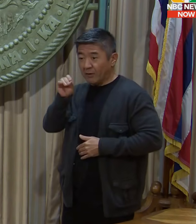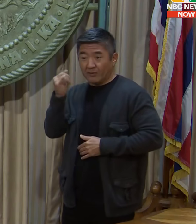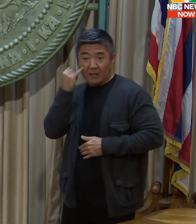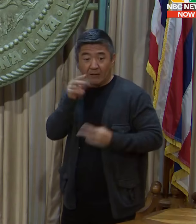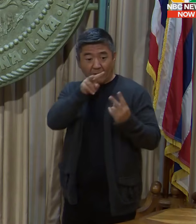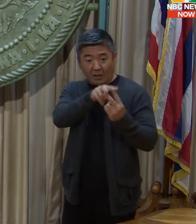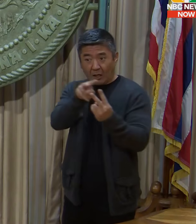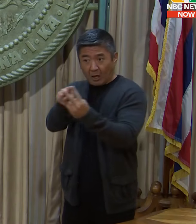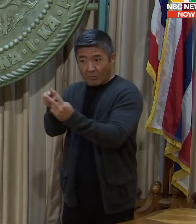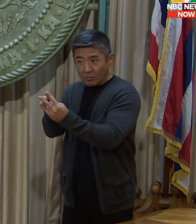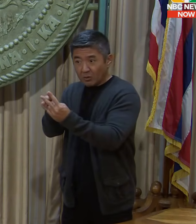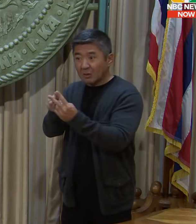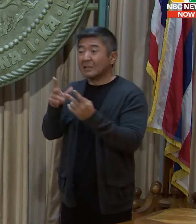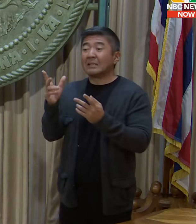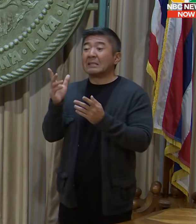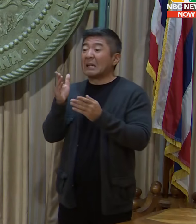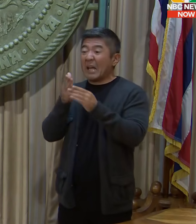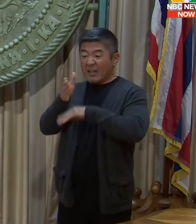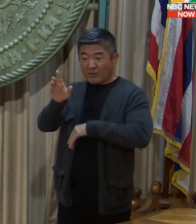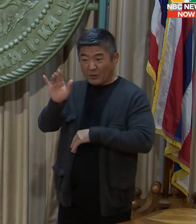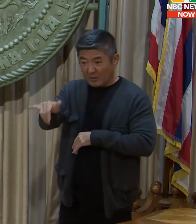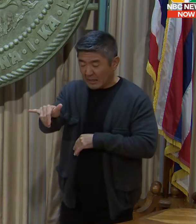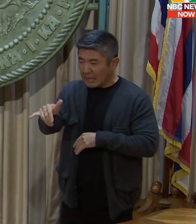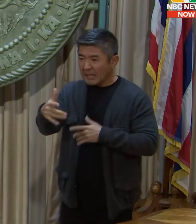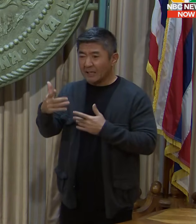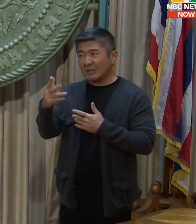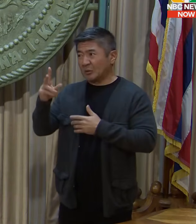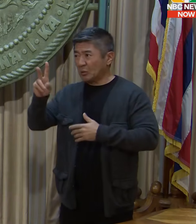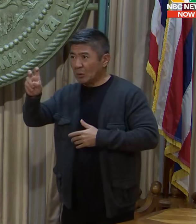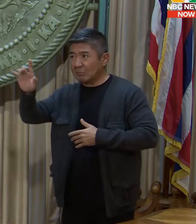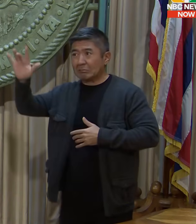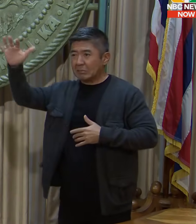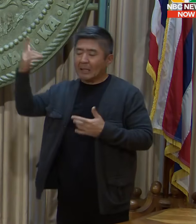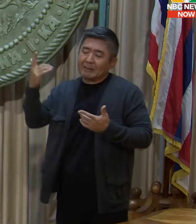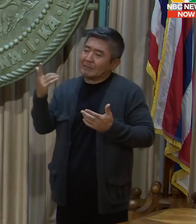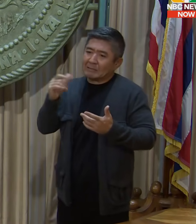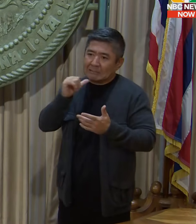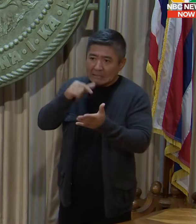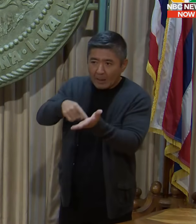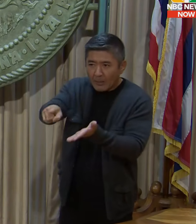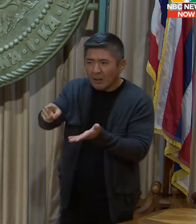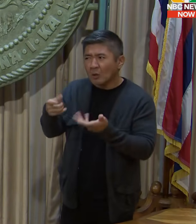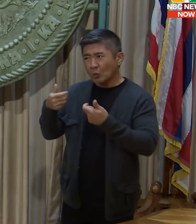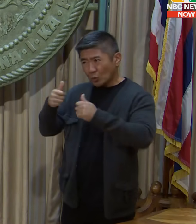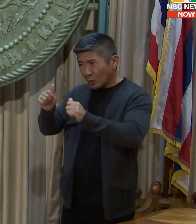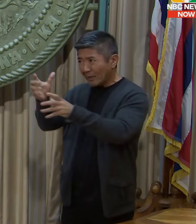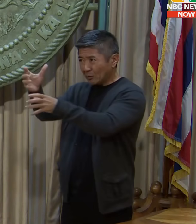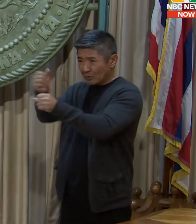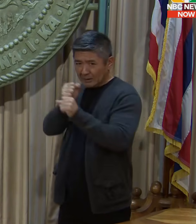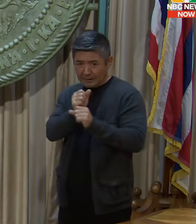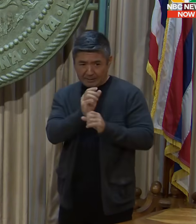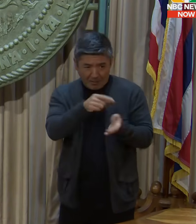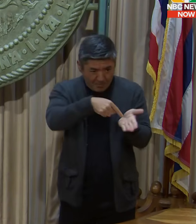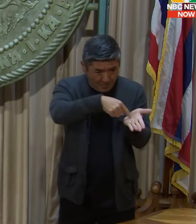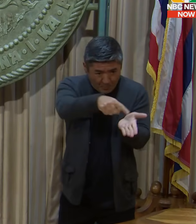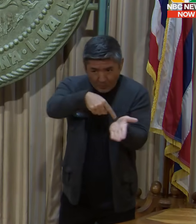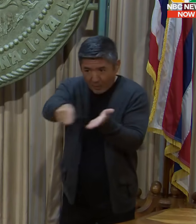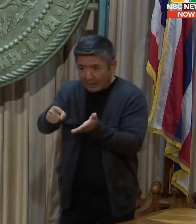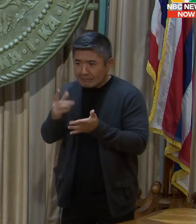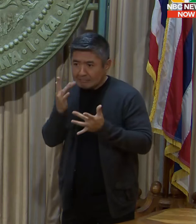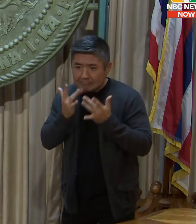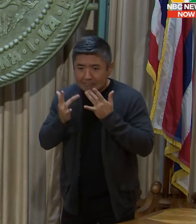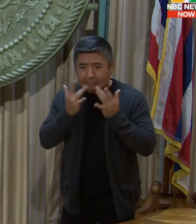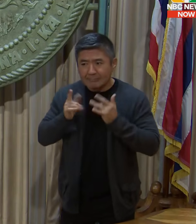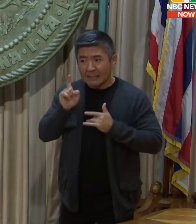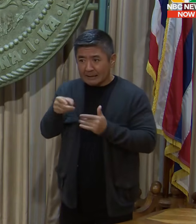phase out pretty much after $100,000, $200,000. We're, of course, trying to get that direct payment to the folks that especially need it to tide